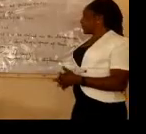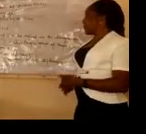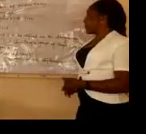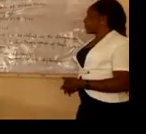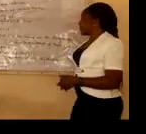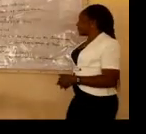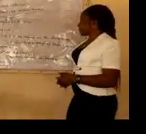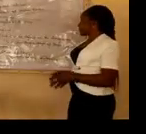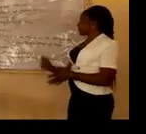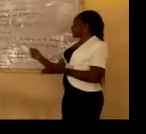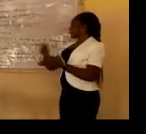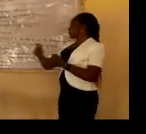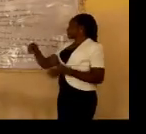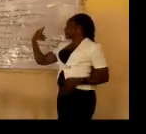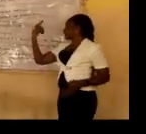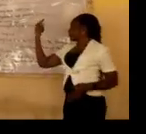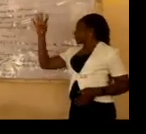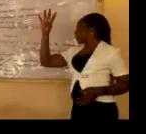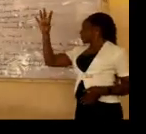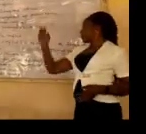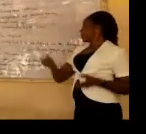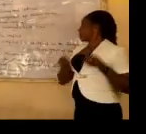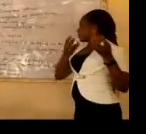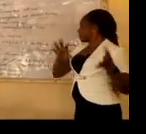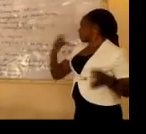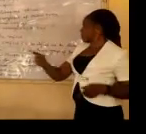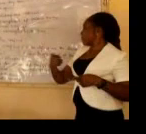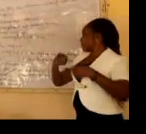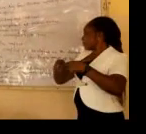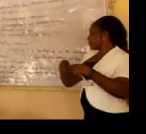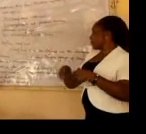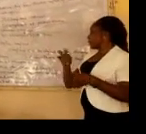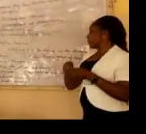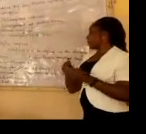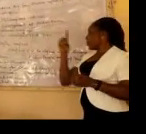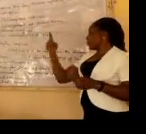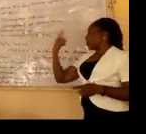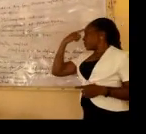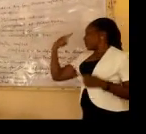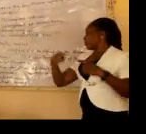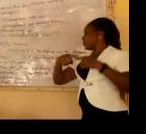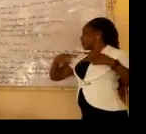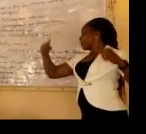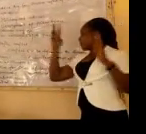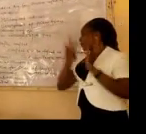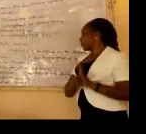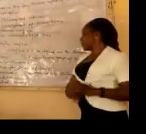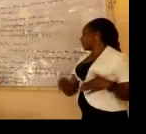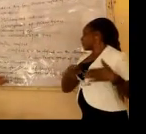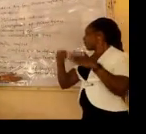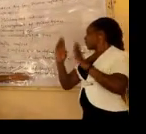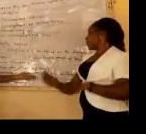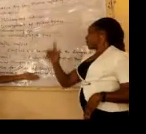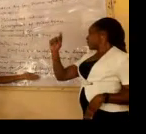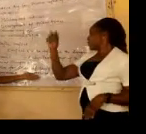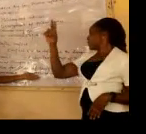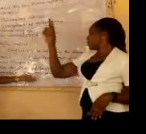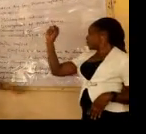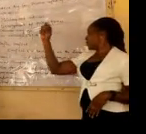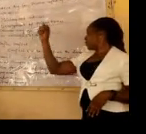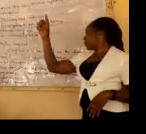Outline the 4 causes of conflict. 1 is disagreement, leadership tussle, limited resources,